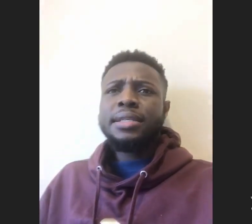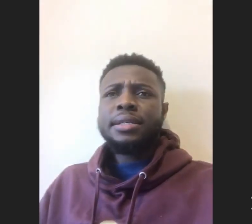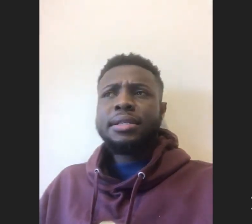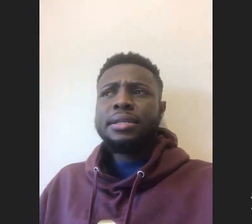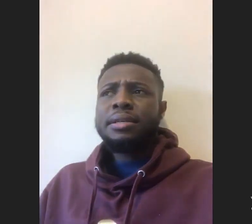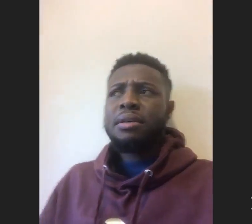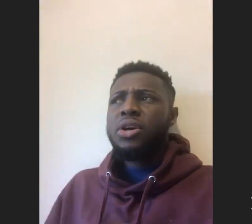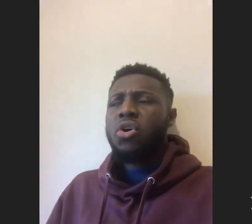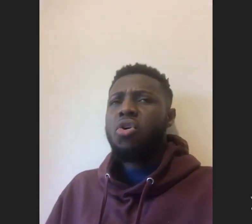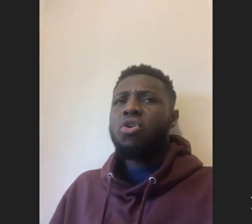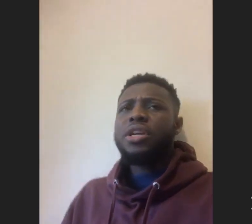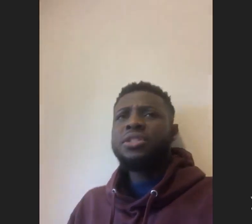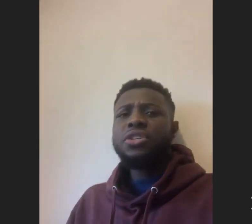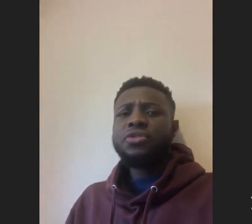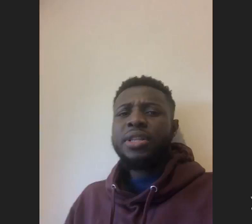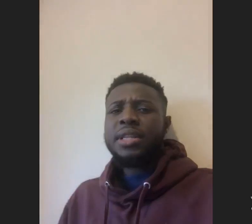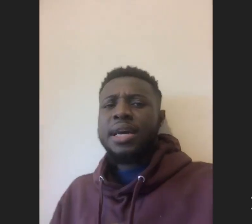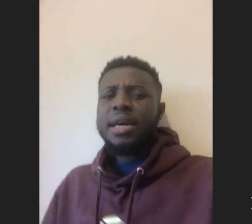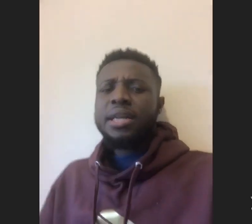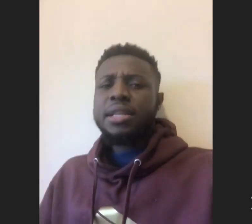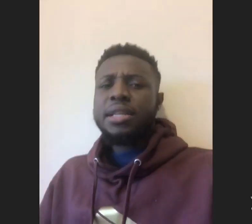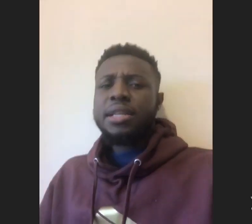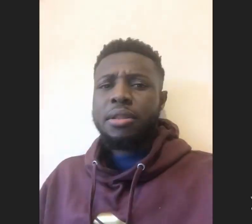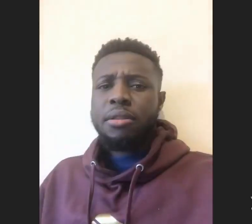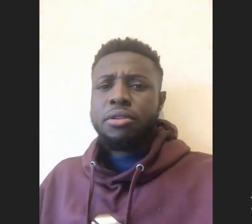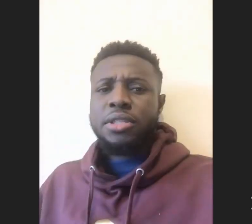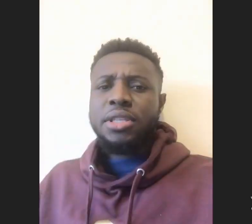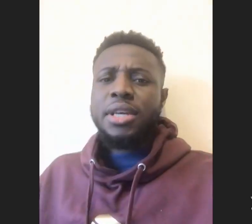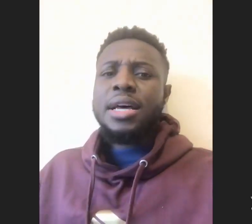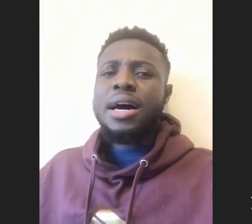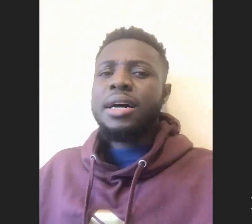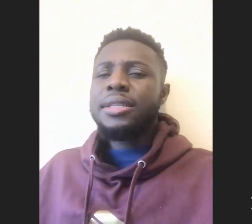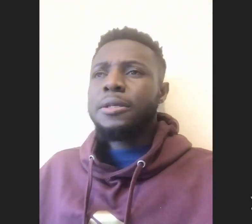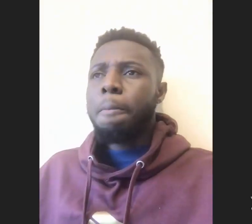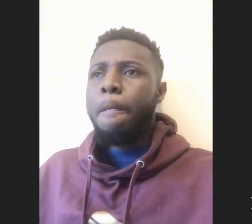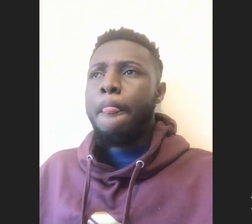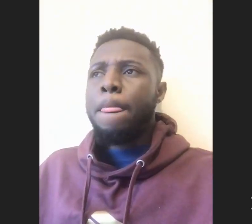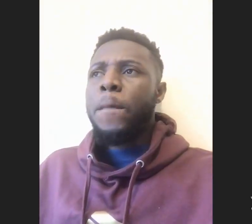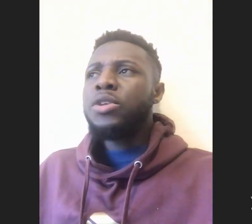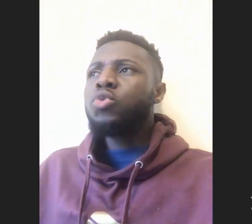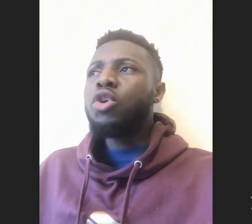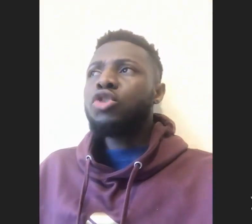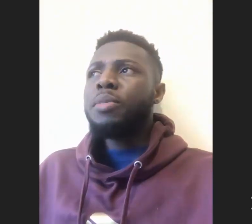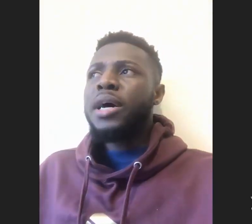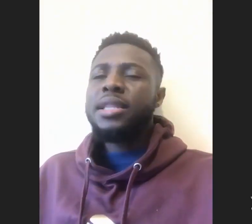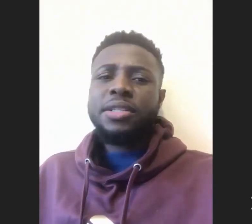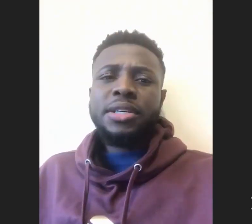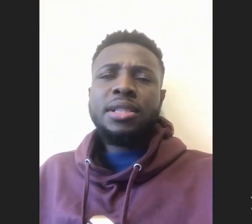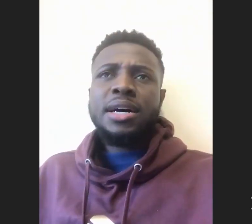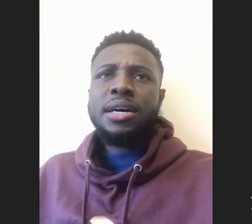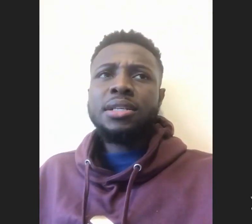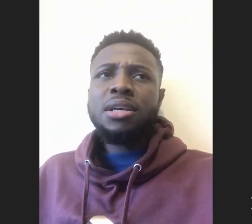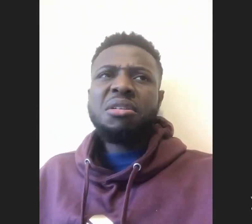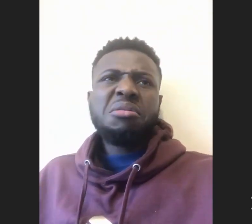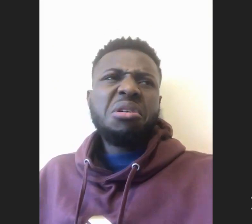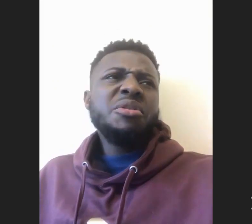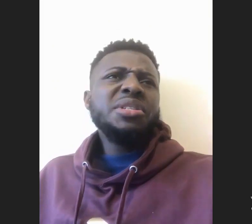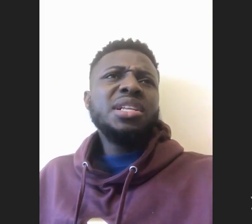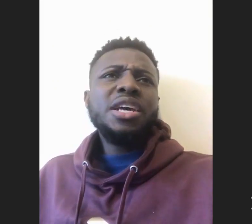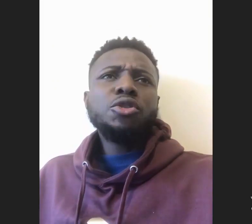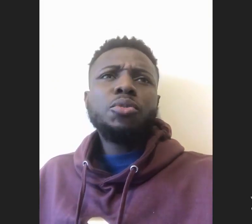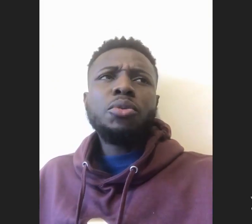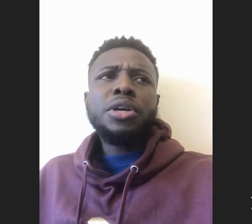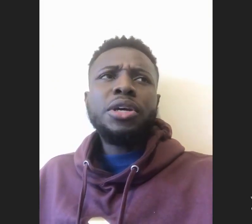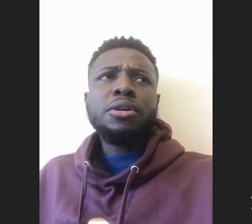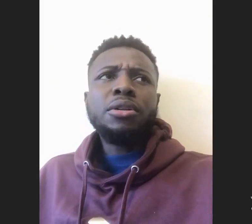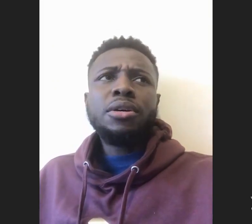finance, or there's this training that I had in theater arts, this workshop I had in theater arts. How is